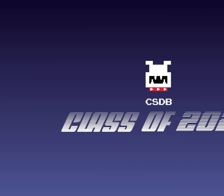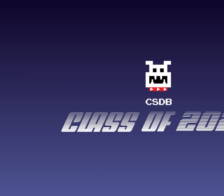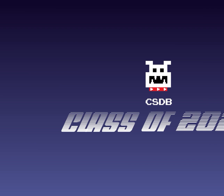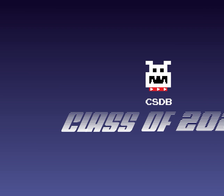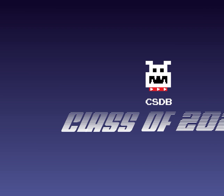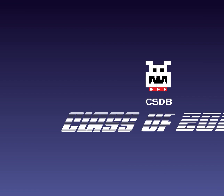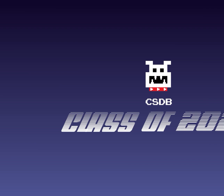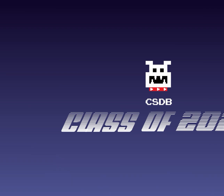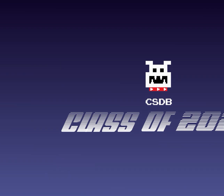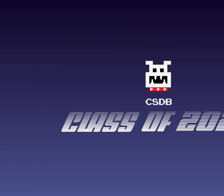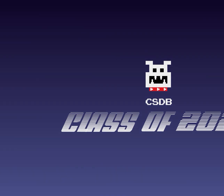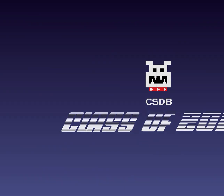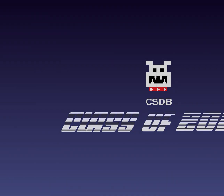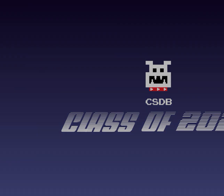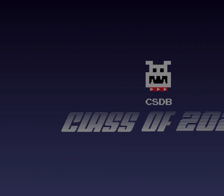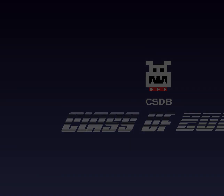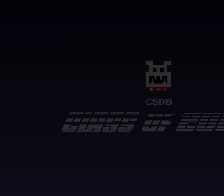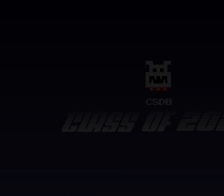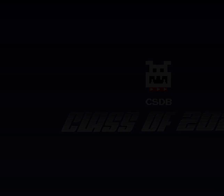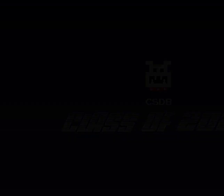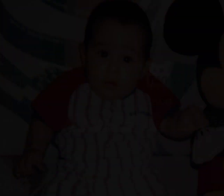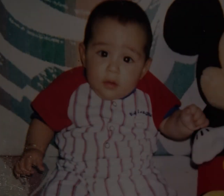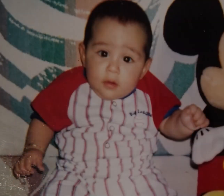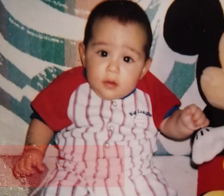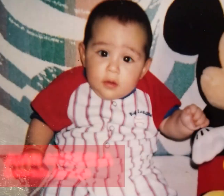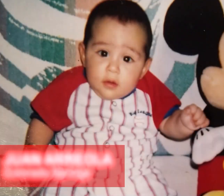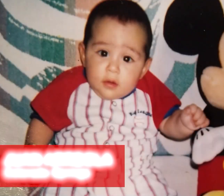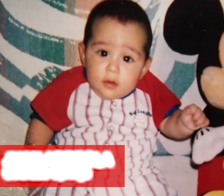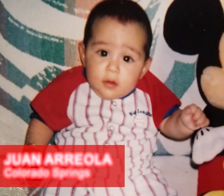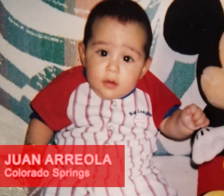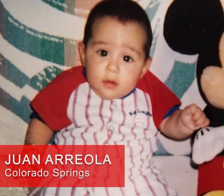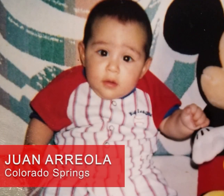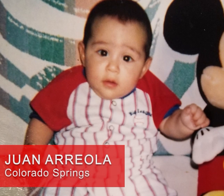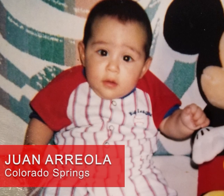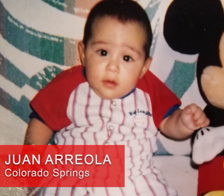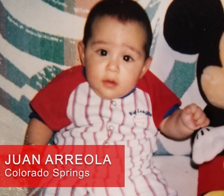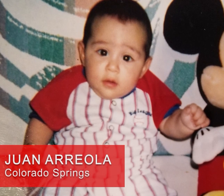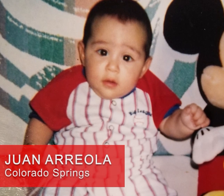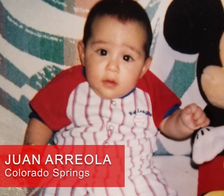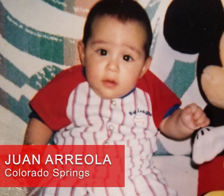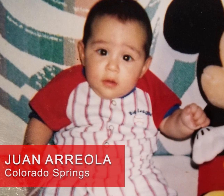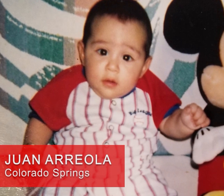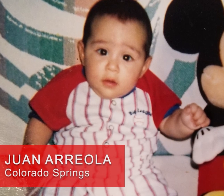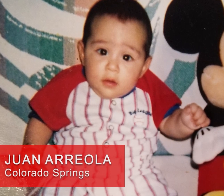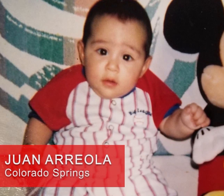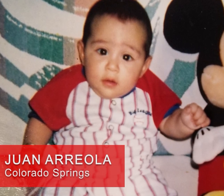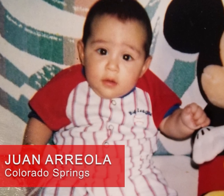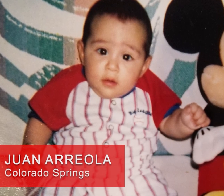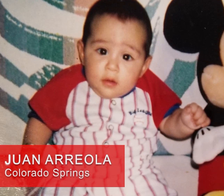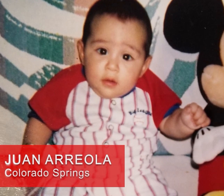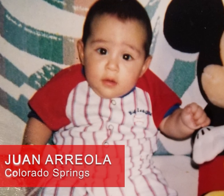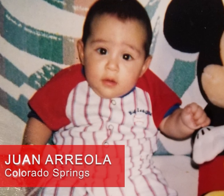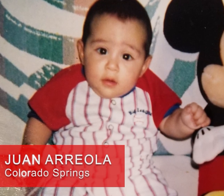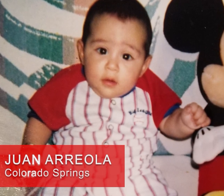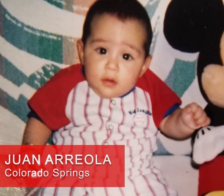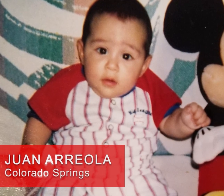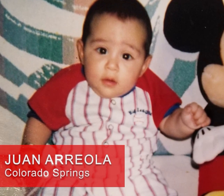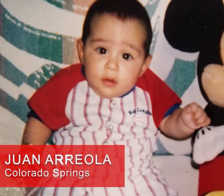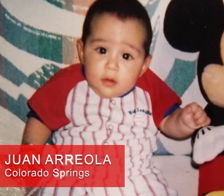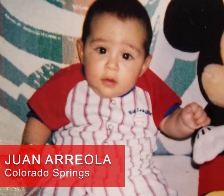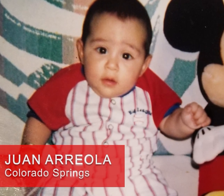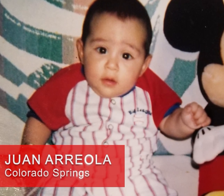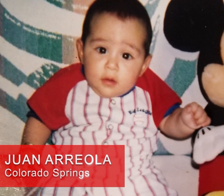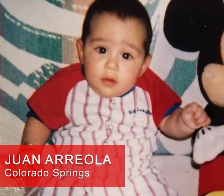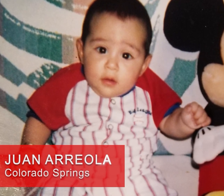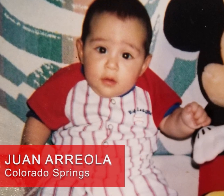now shows Juan Aurelio, Colorado Springs. Baby picture of Juan, the Mickey Mouse, Dolph Heights,